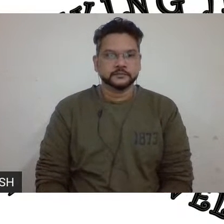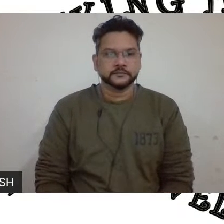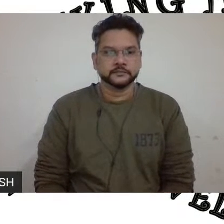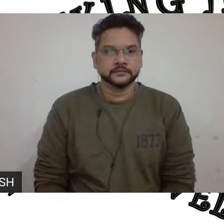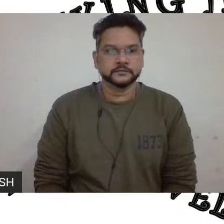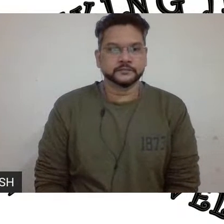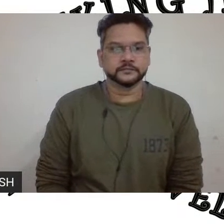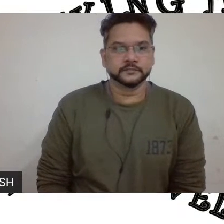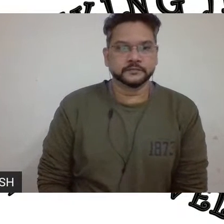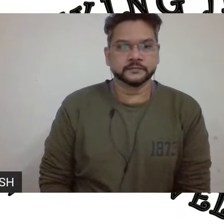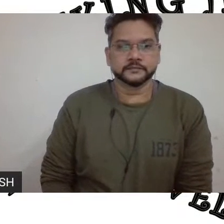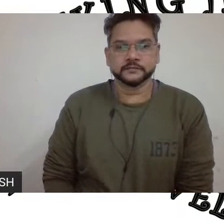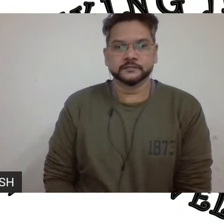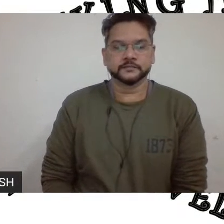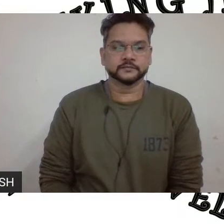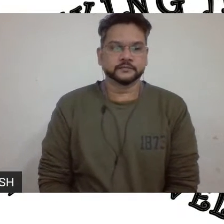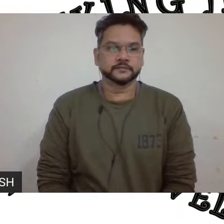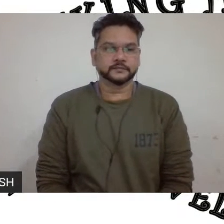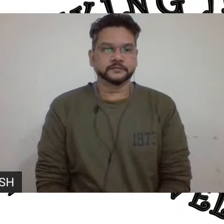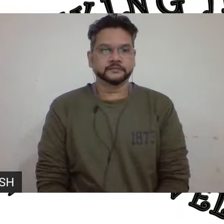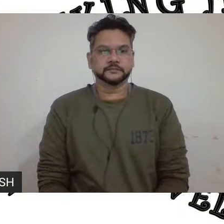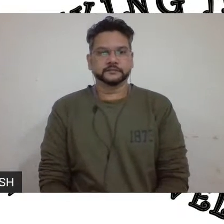Okay.